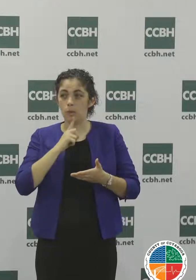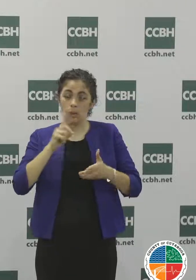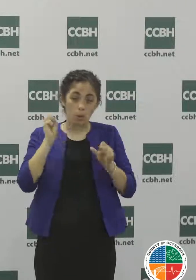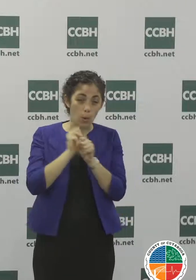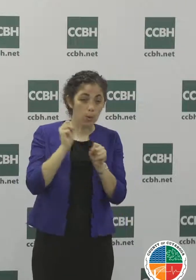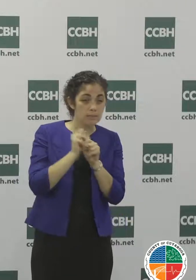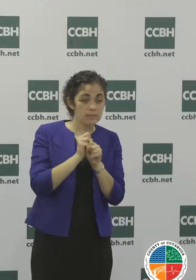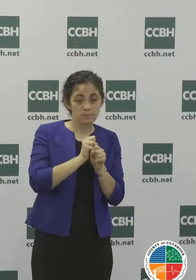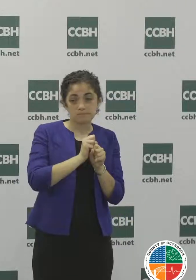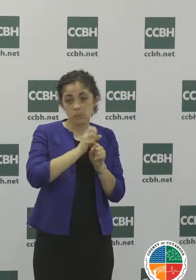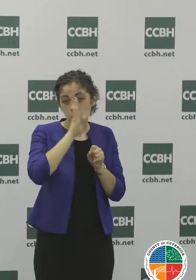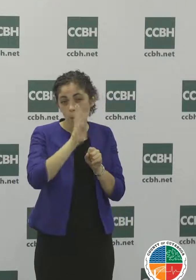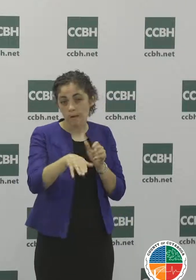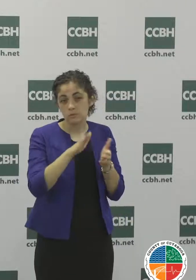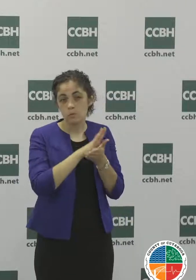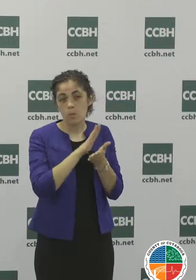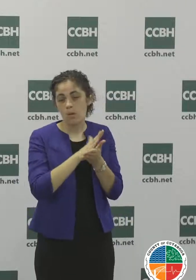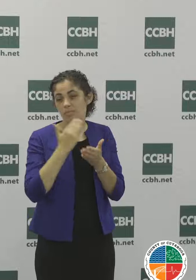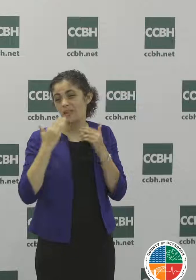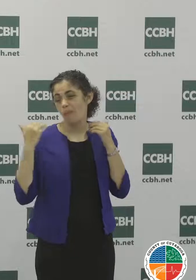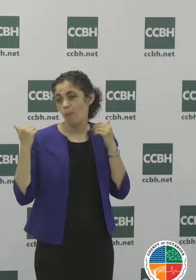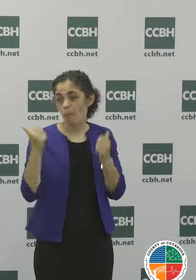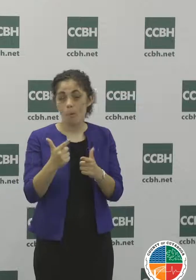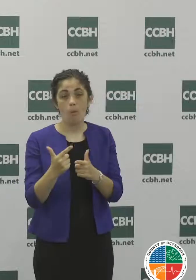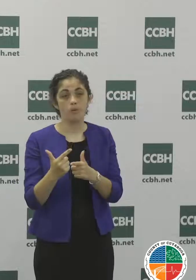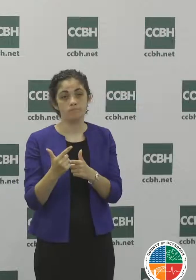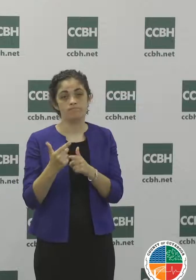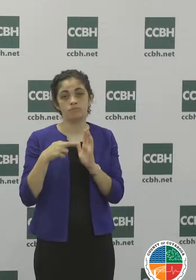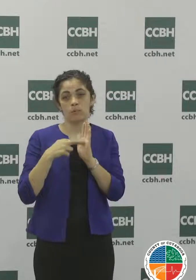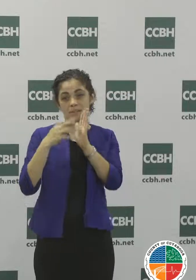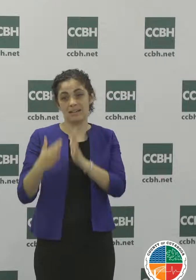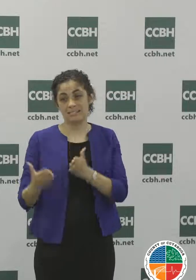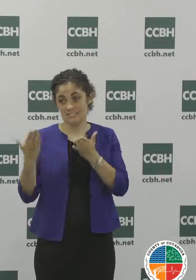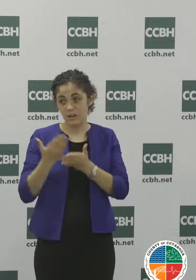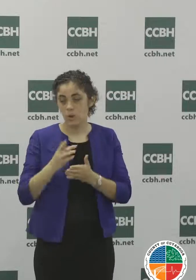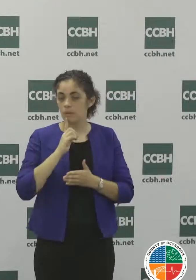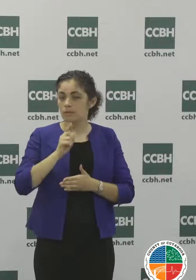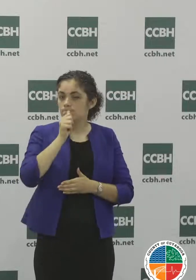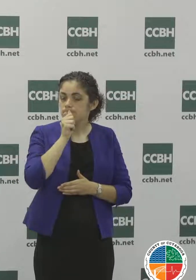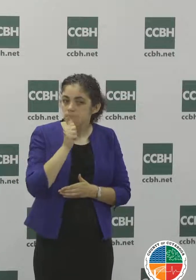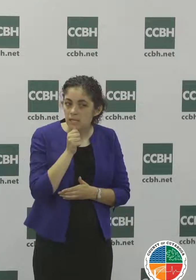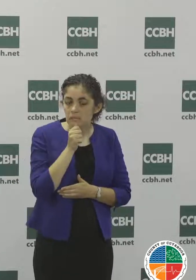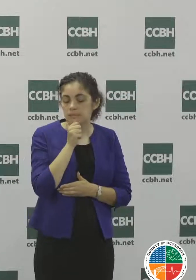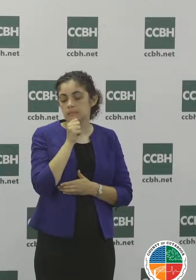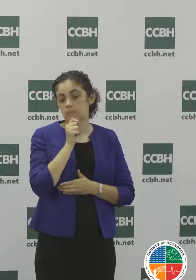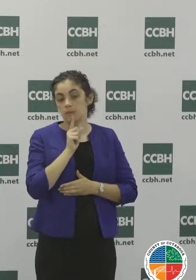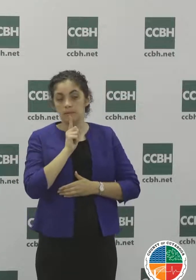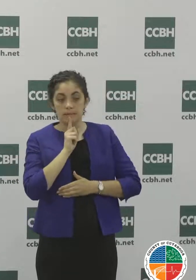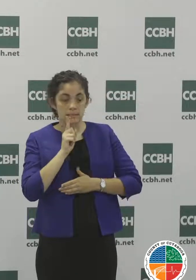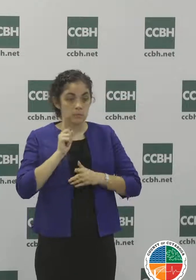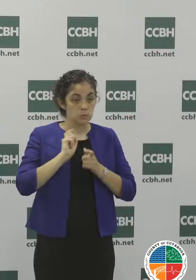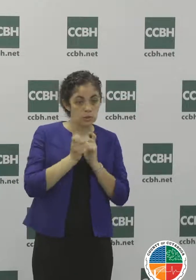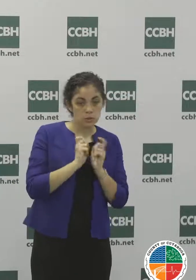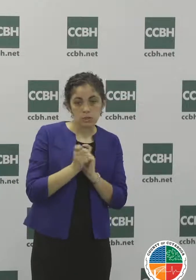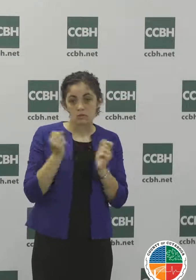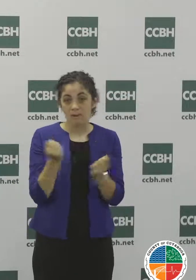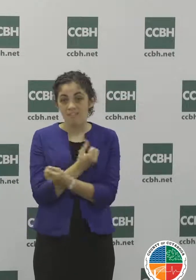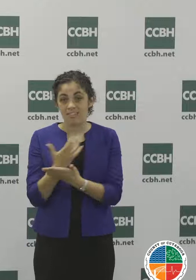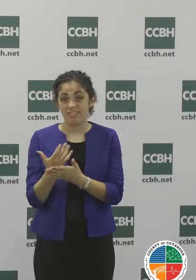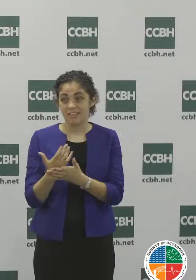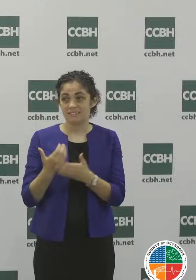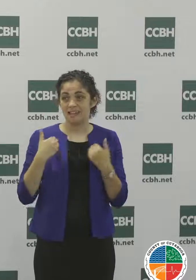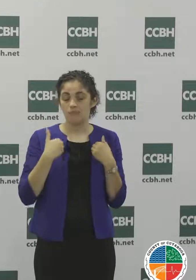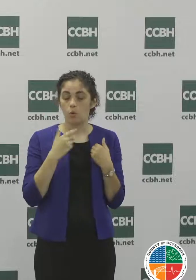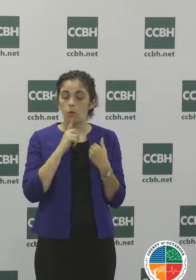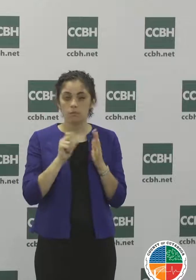with local schools, I want to thank all the representatives from the school districts that have been so patient and resourceful during this time. We've